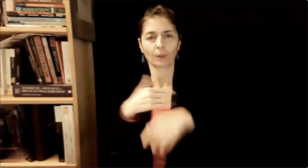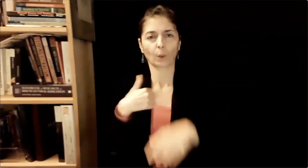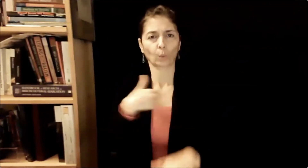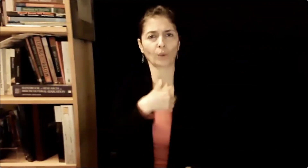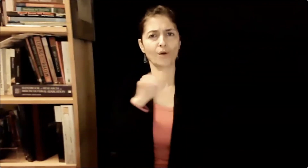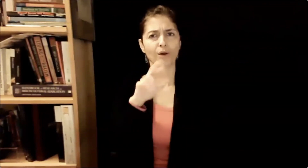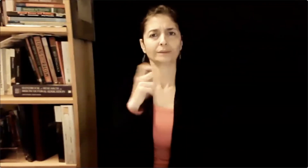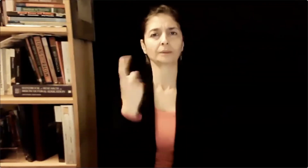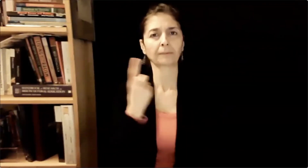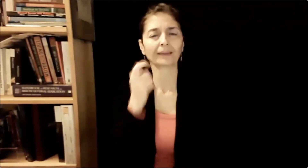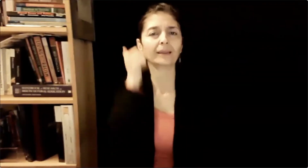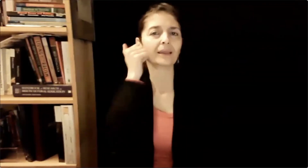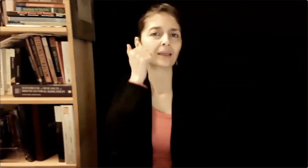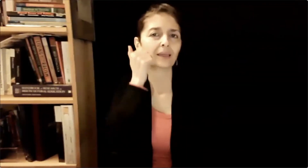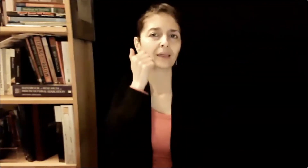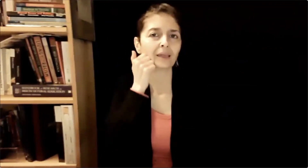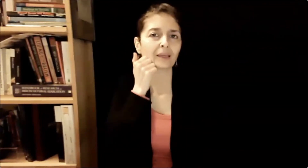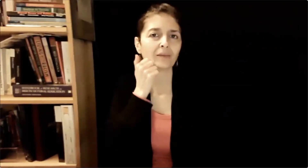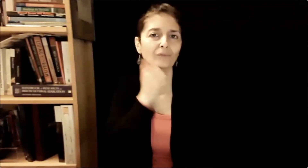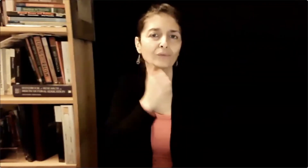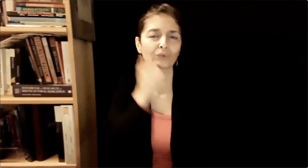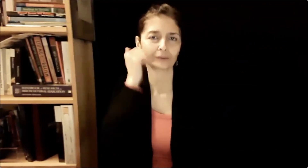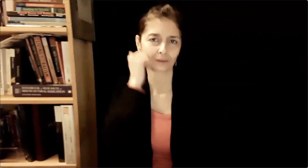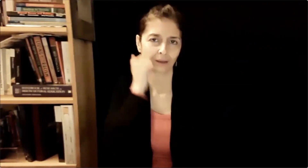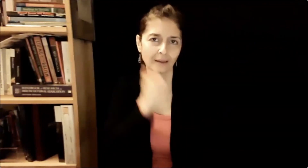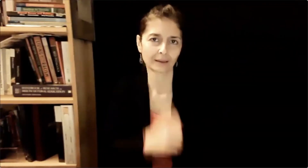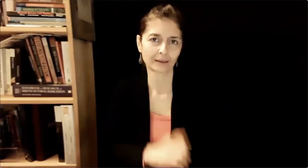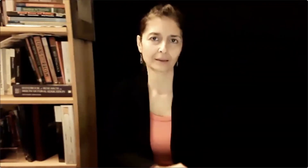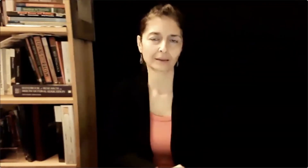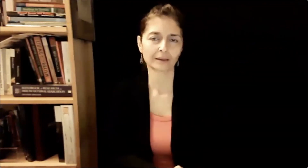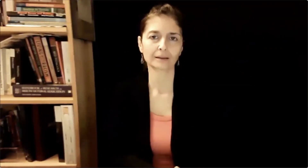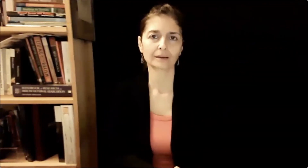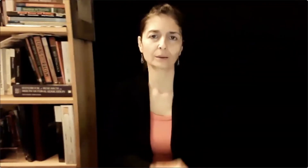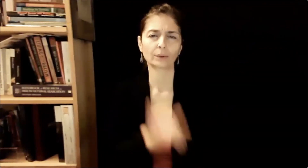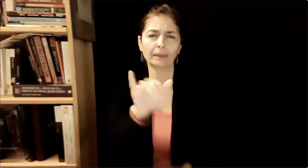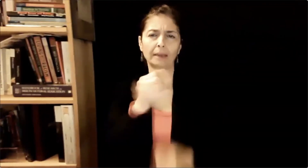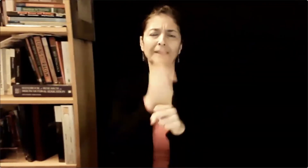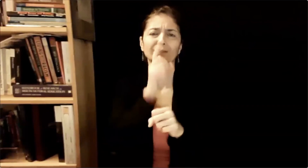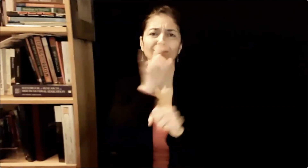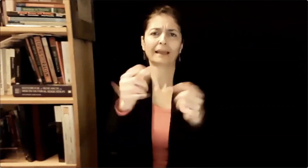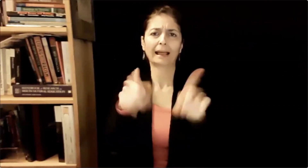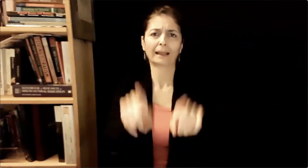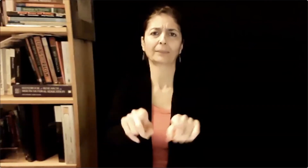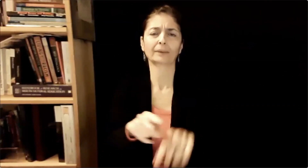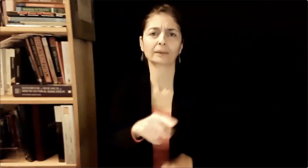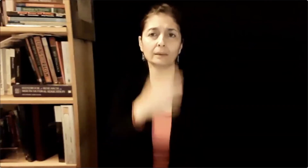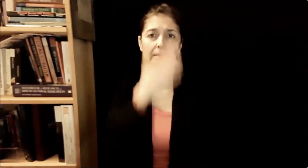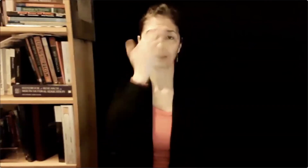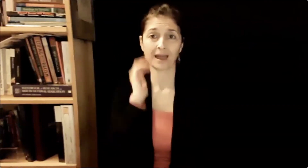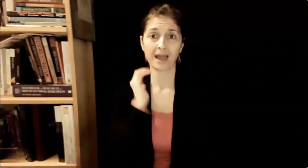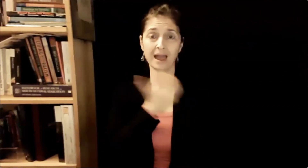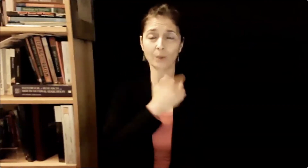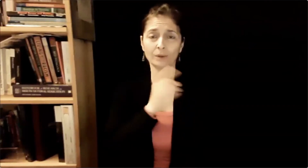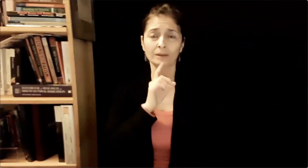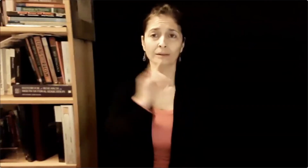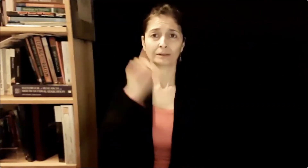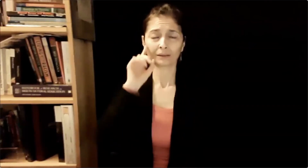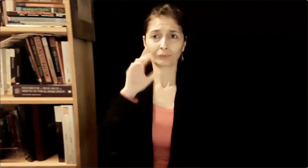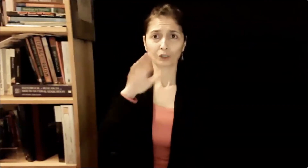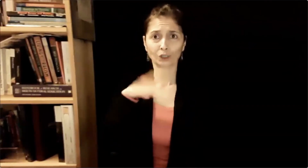very superficial. We are something every day. We need to make sure that happens because our deaf